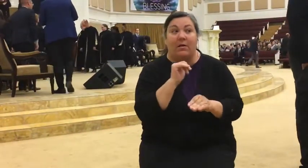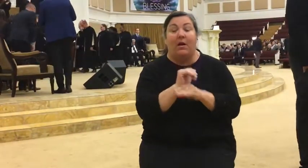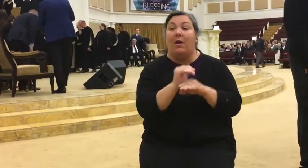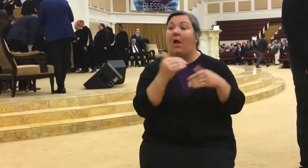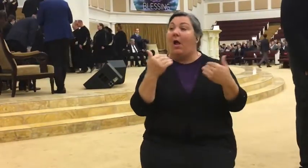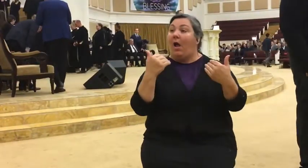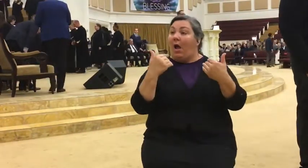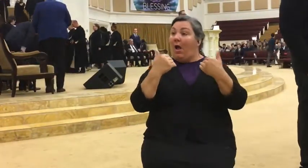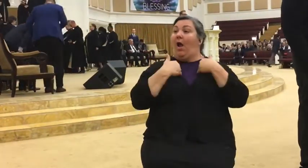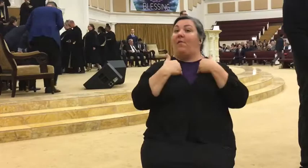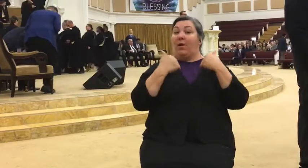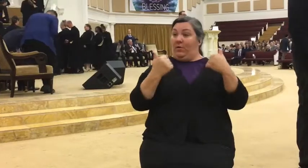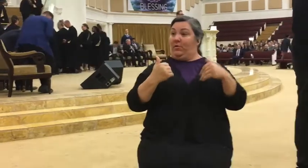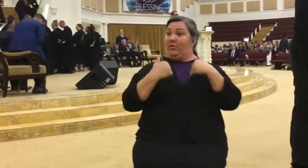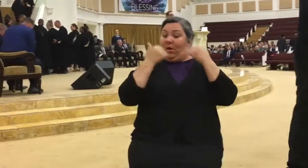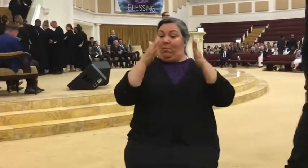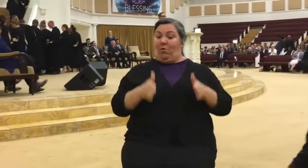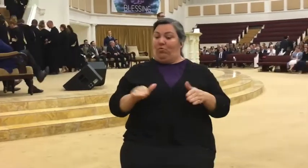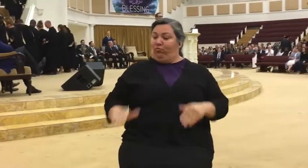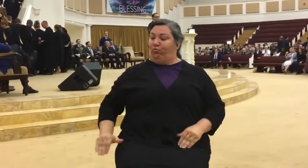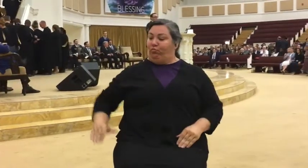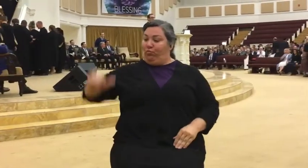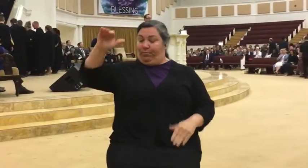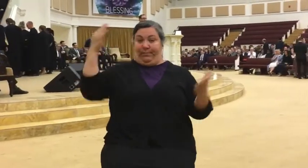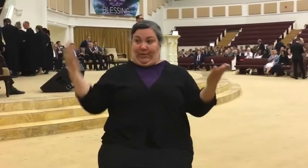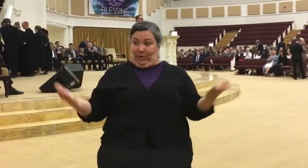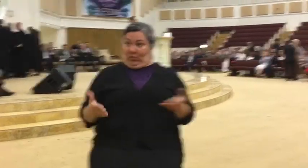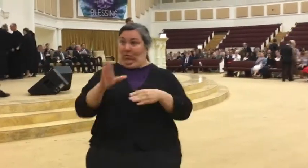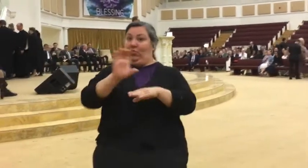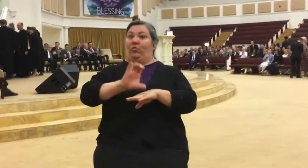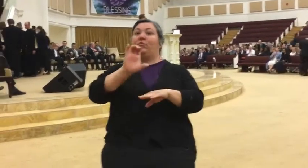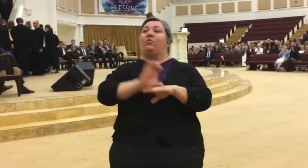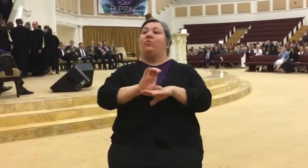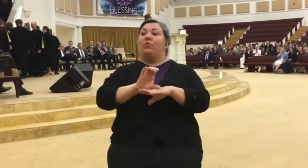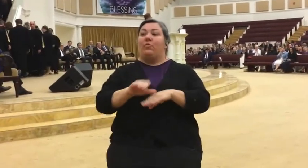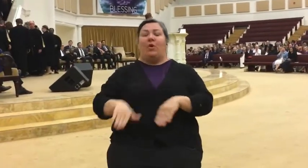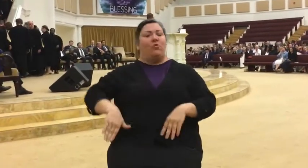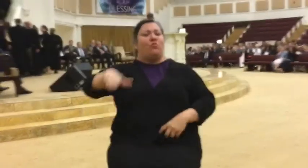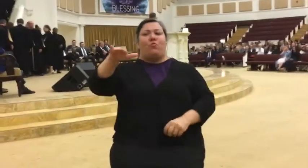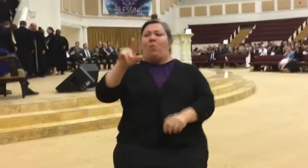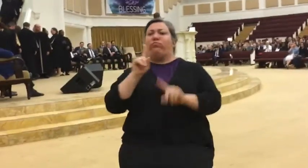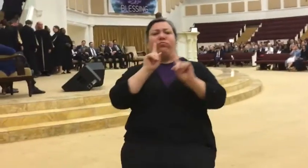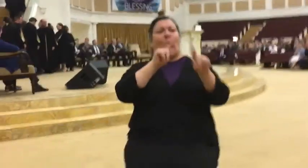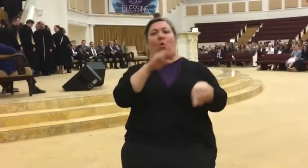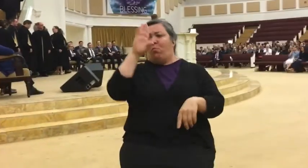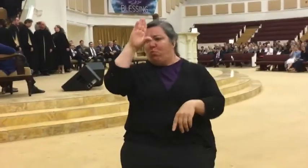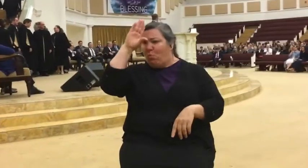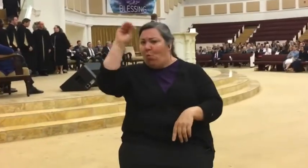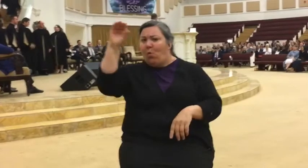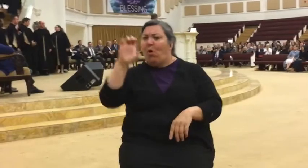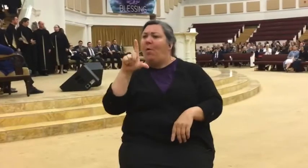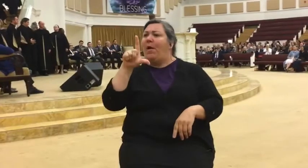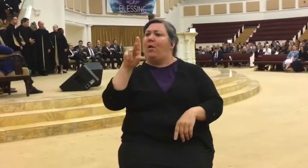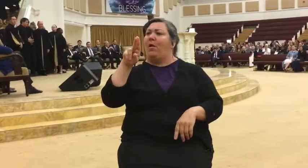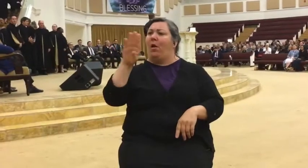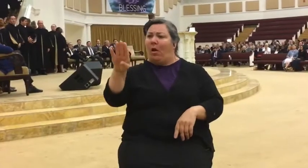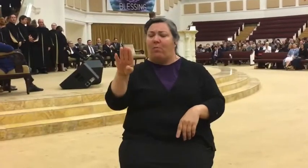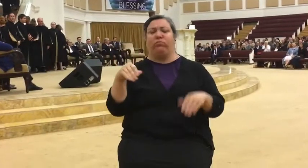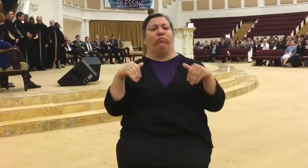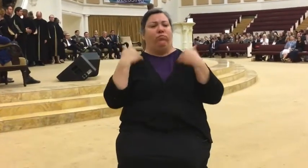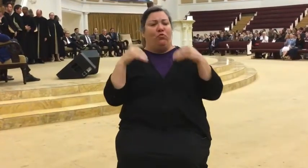right here raised on these pews. Grew up in boys' club, youth group, young